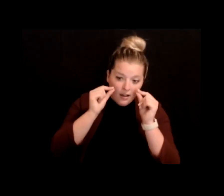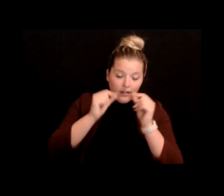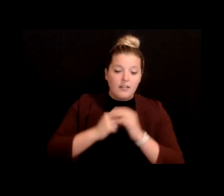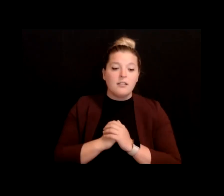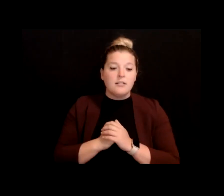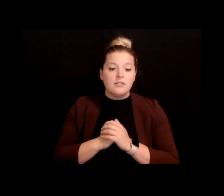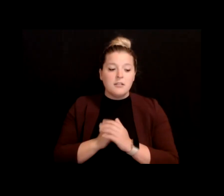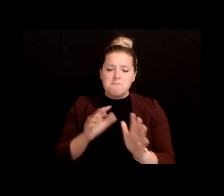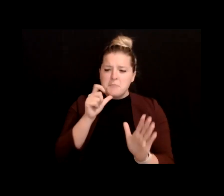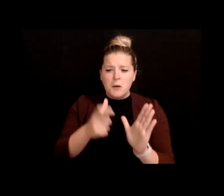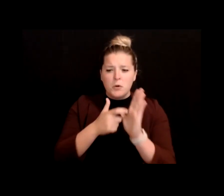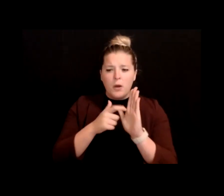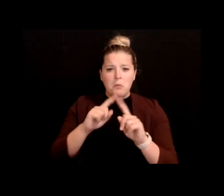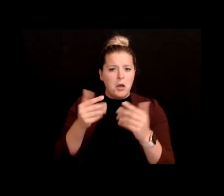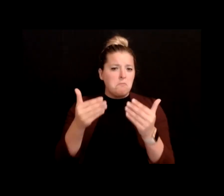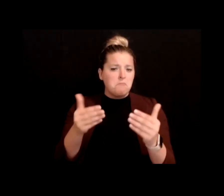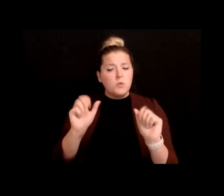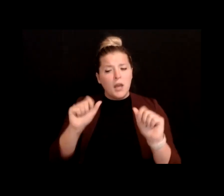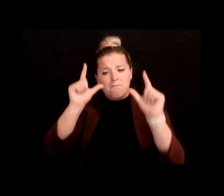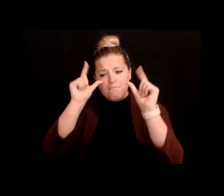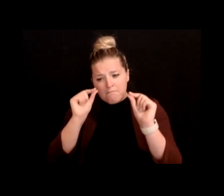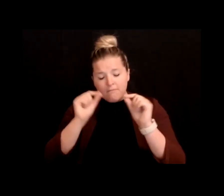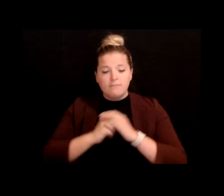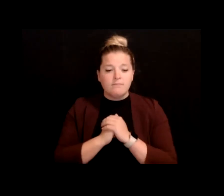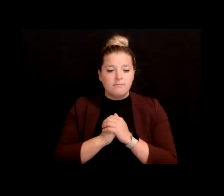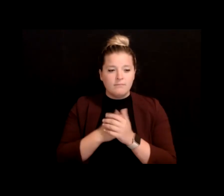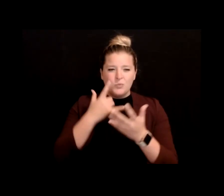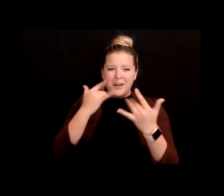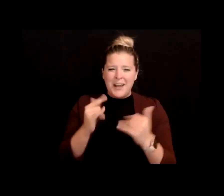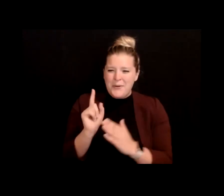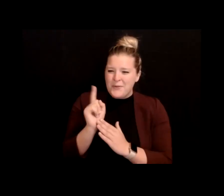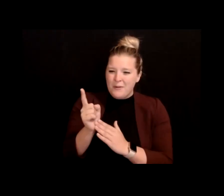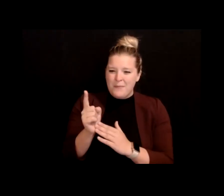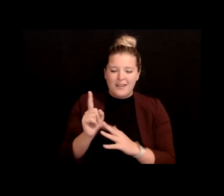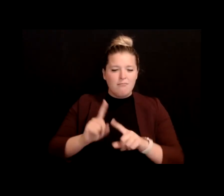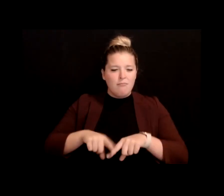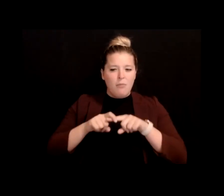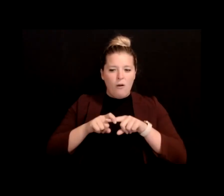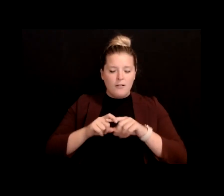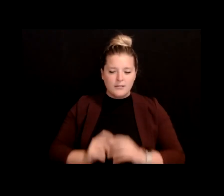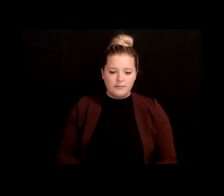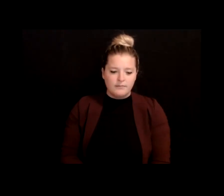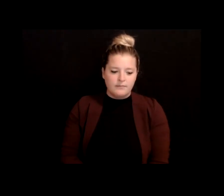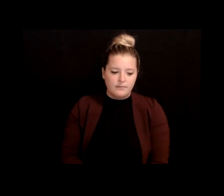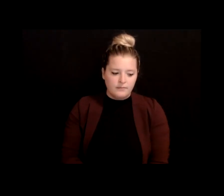certainly not required. Let us all take that moment of pause now.